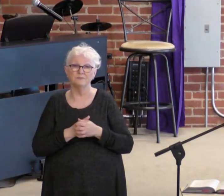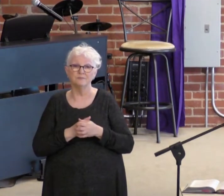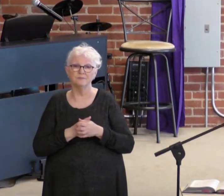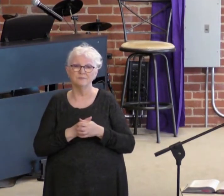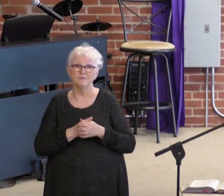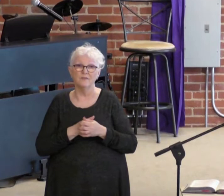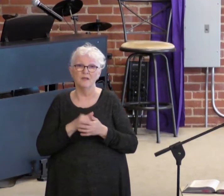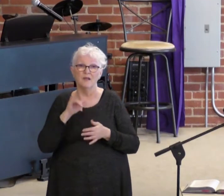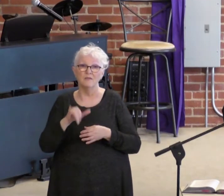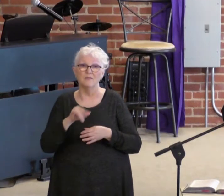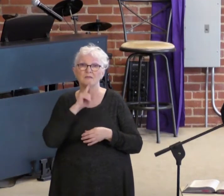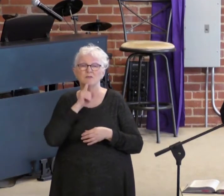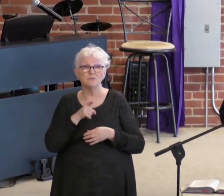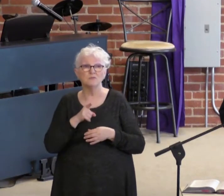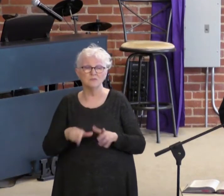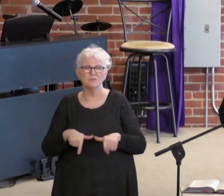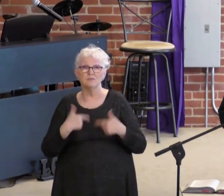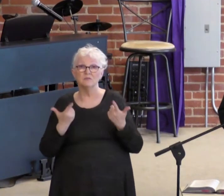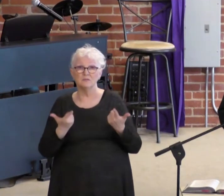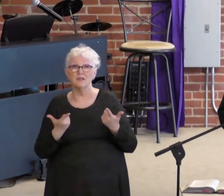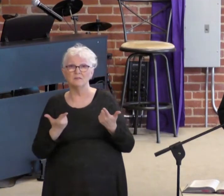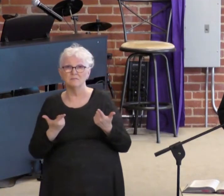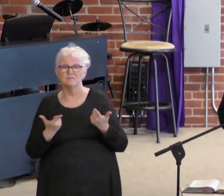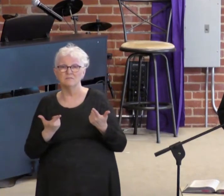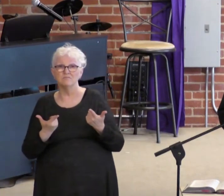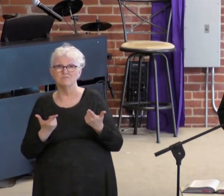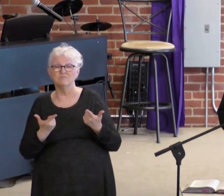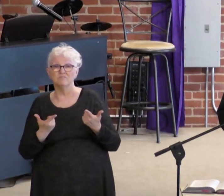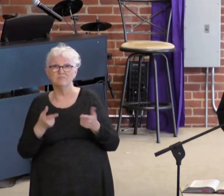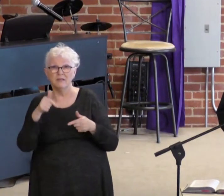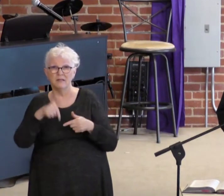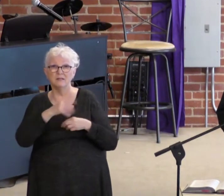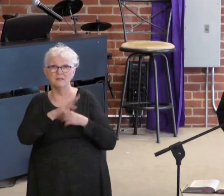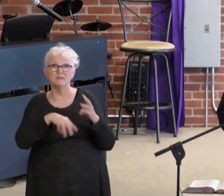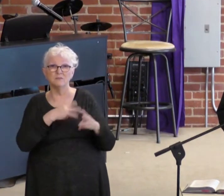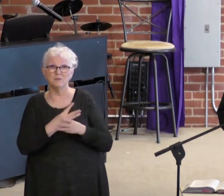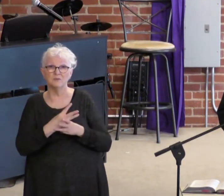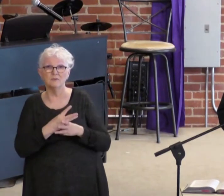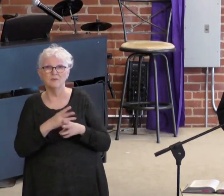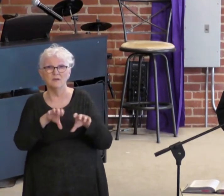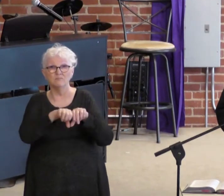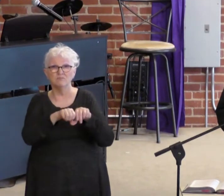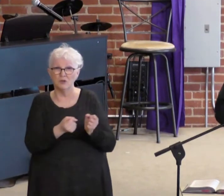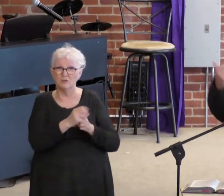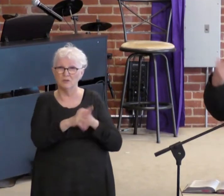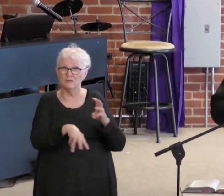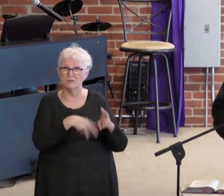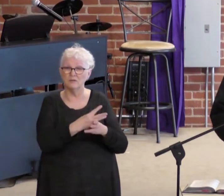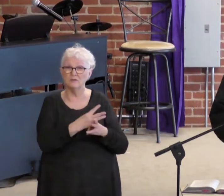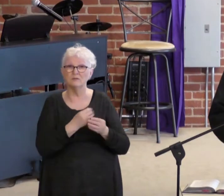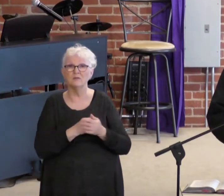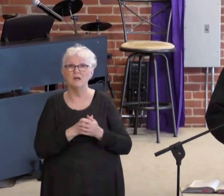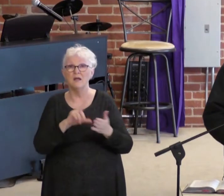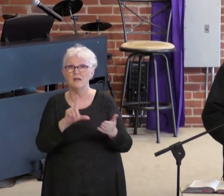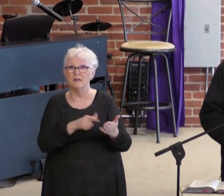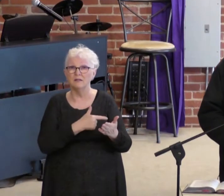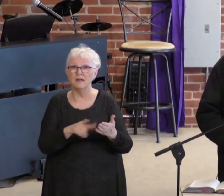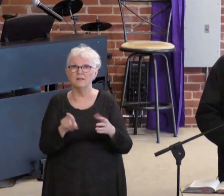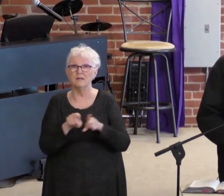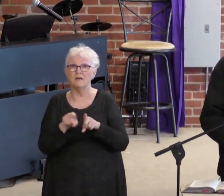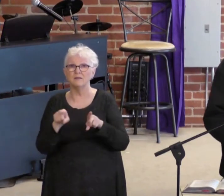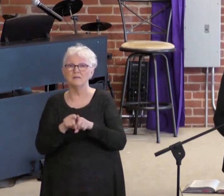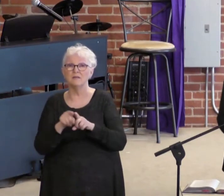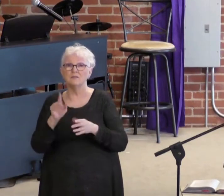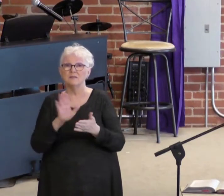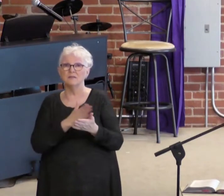That's the reality of the world in which we live. We're a broken world. Landon also sings a song, what do